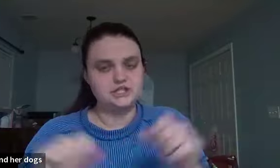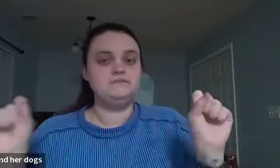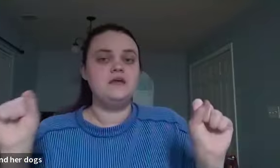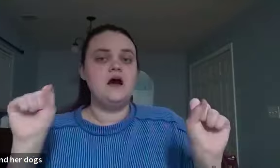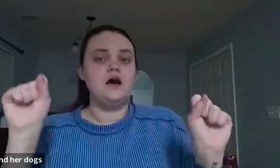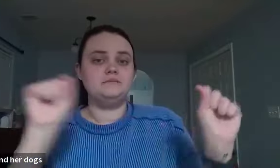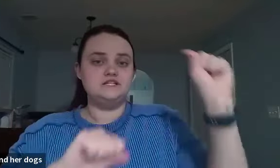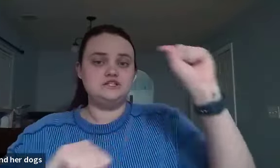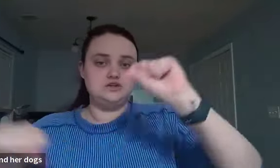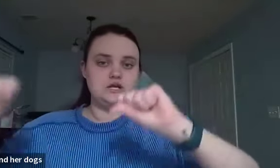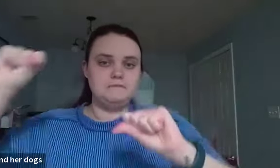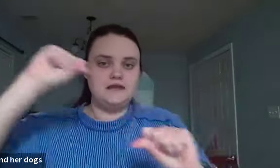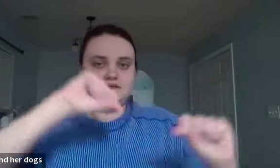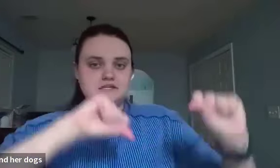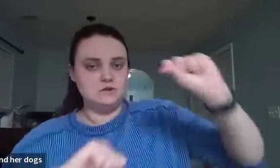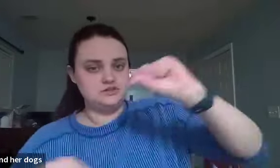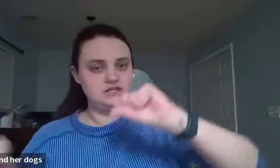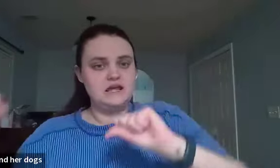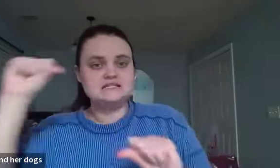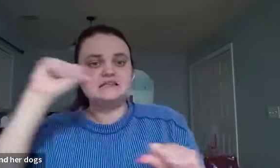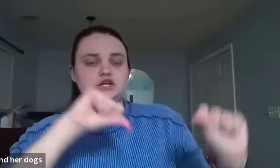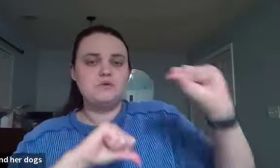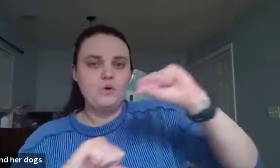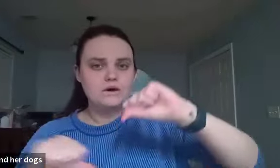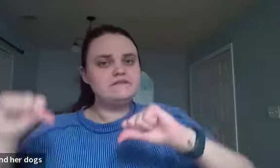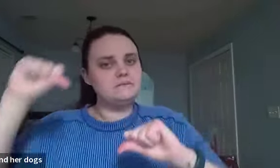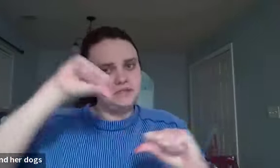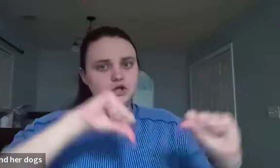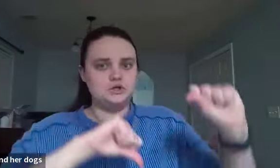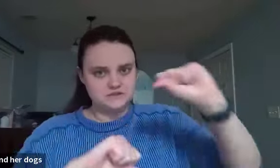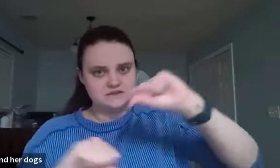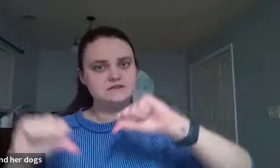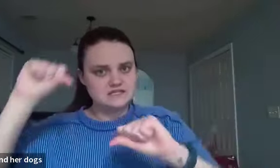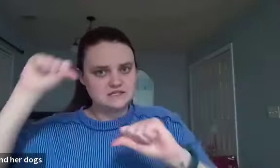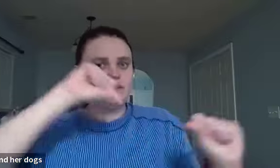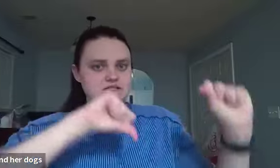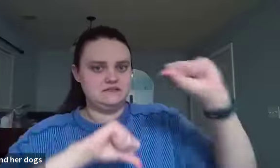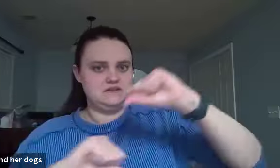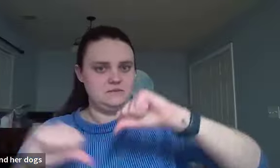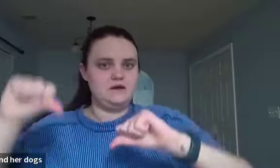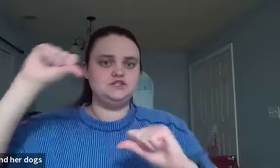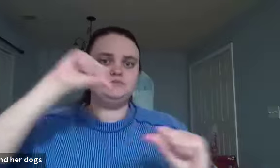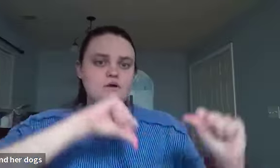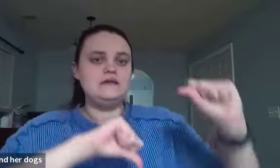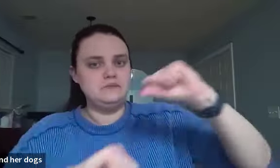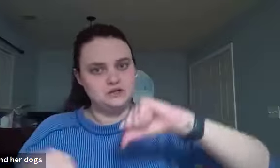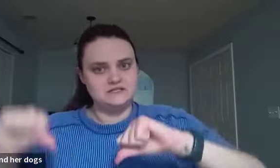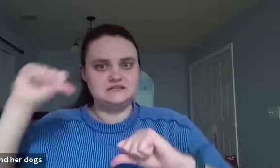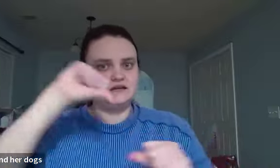changed it. And so you're going to make this motion, and it's like you're pouring the beakers. That's how I always like to think about it, is you're pouring the beakers in